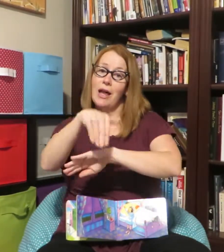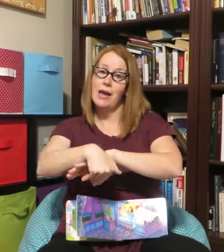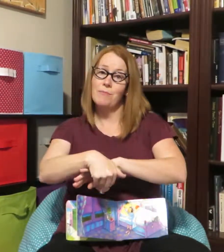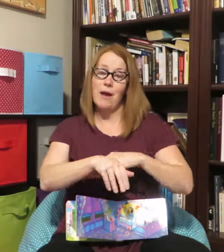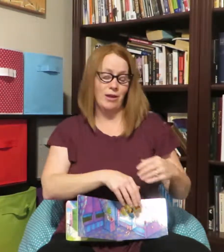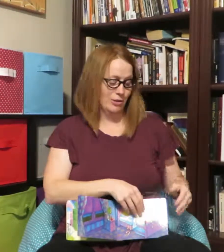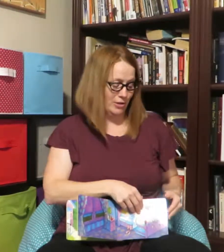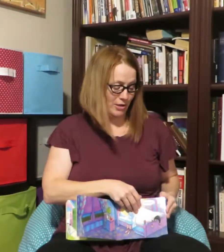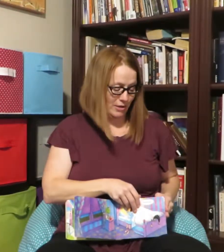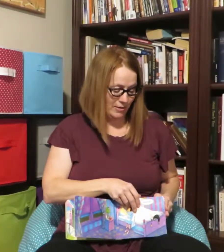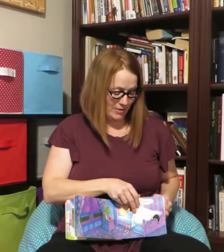night," back to her.